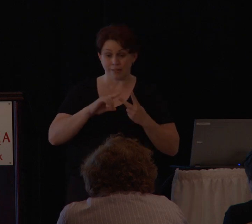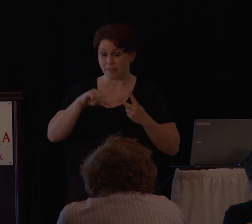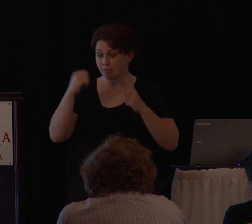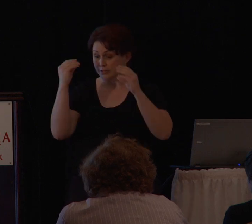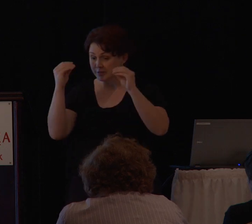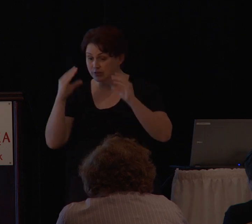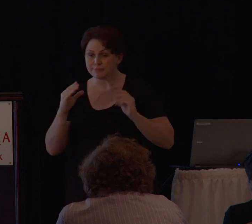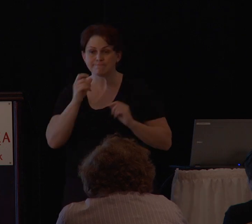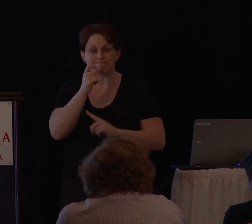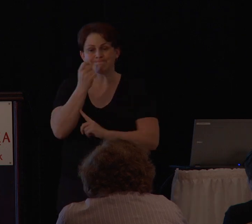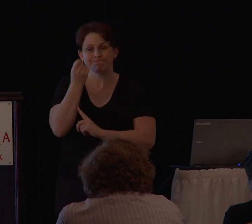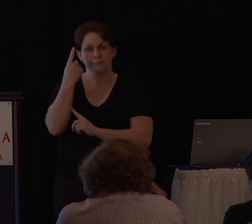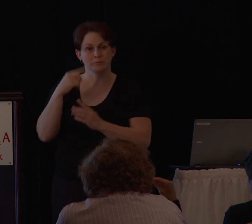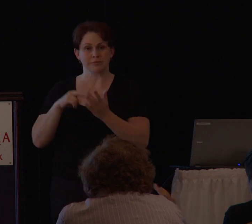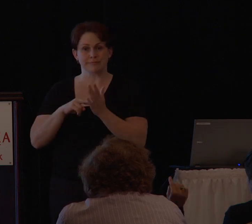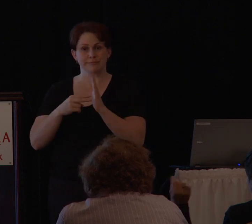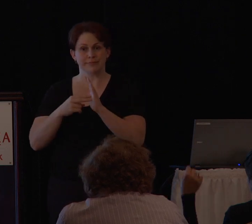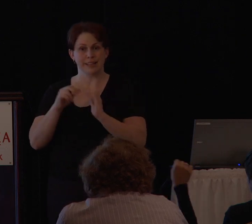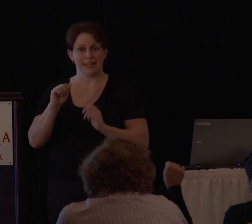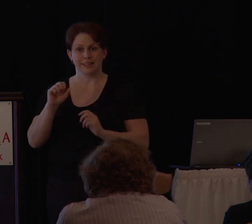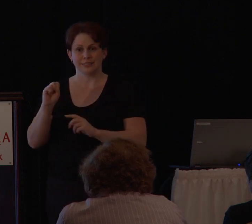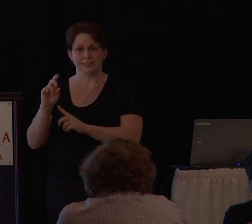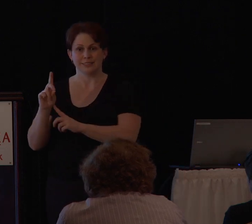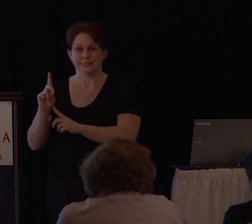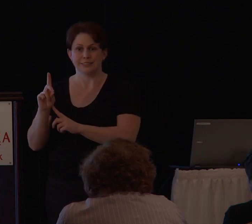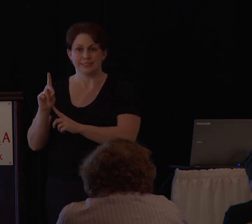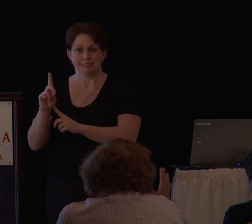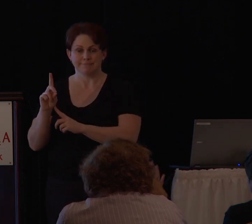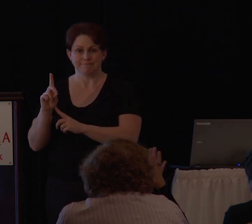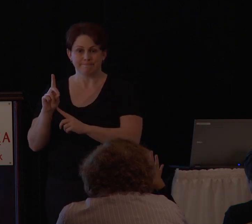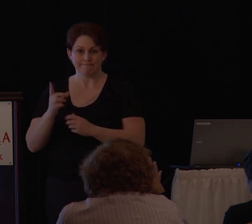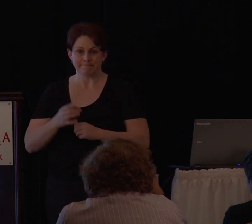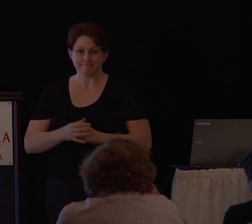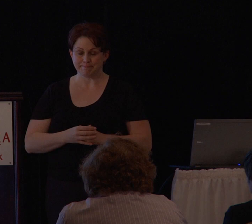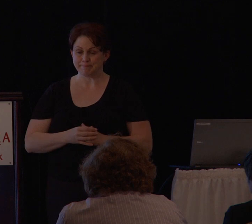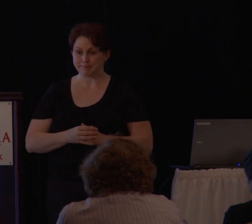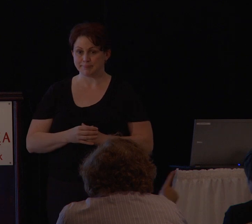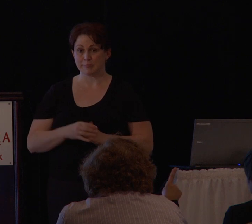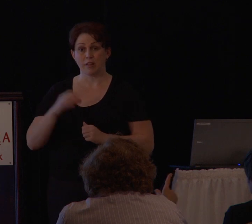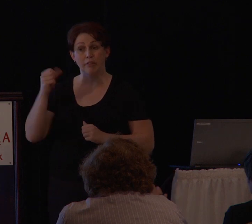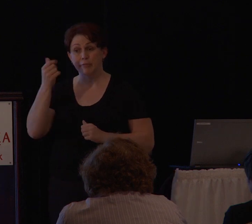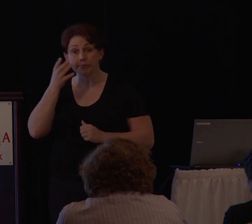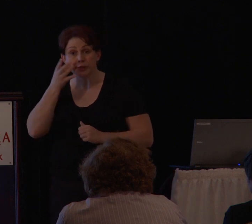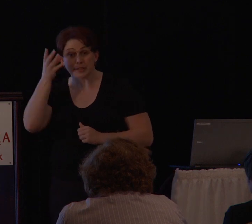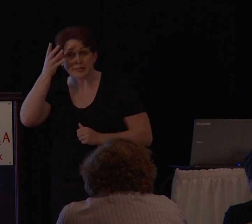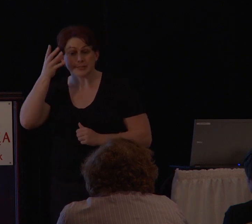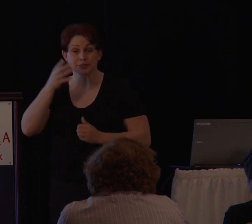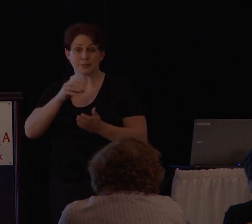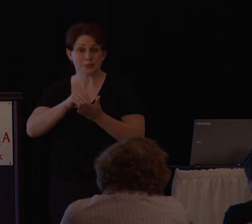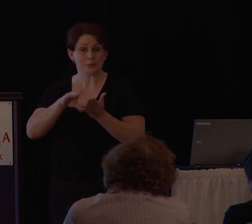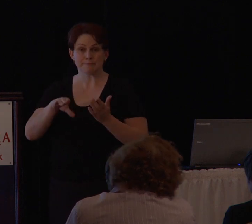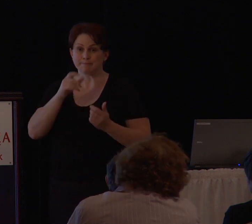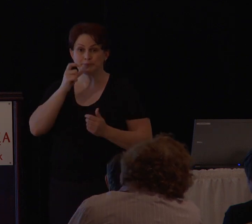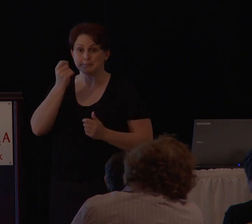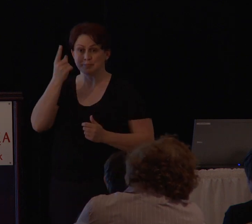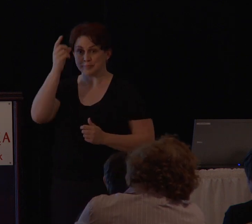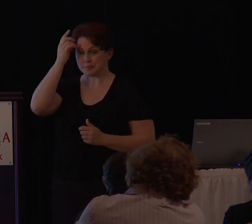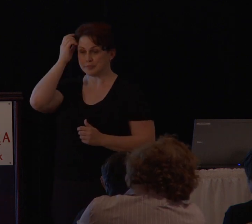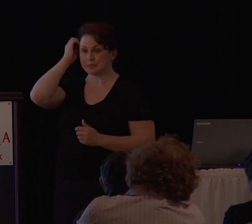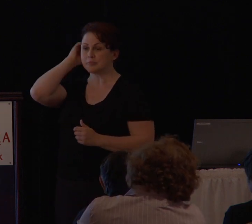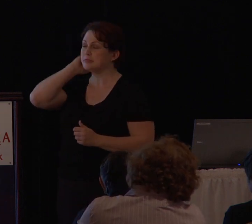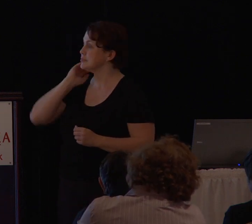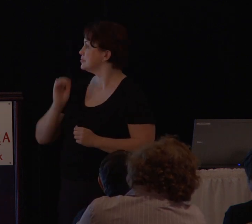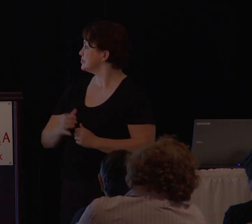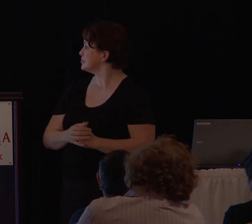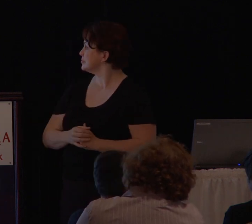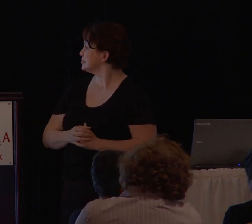school, staff, parents, and students. And I'll give the example of one